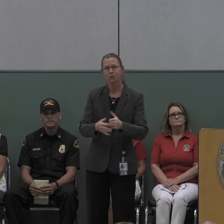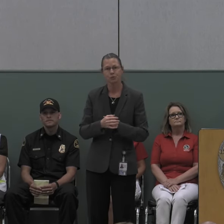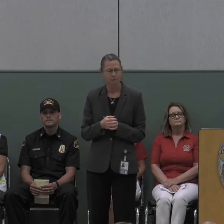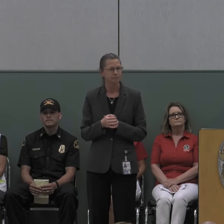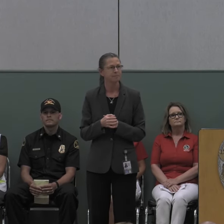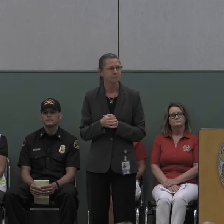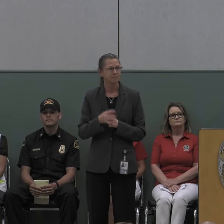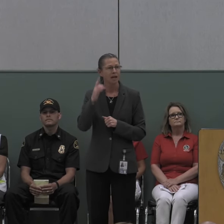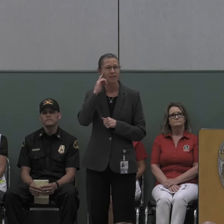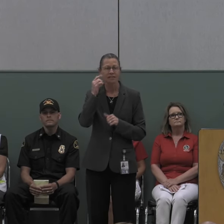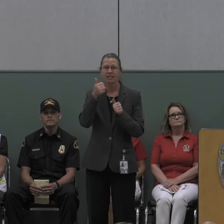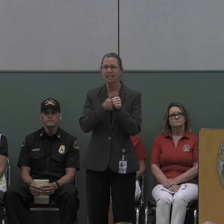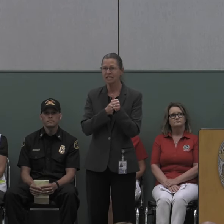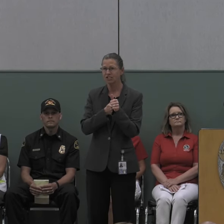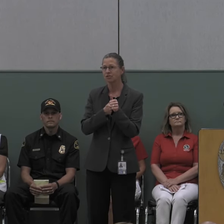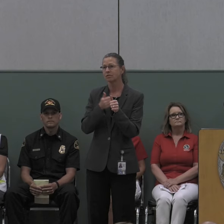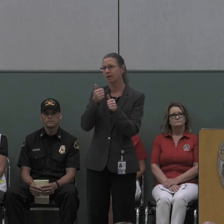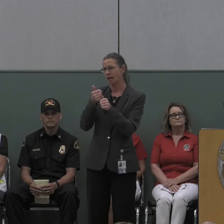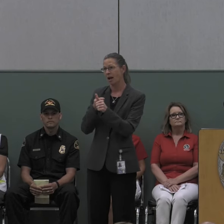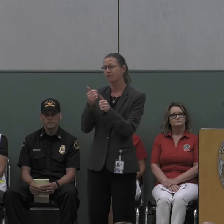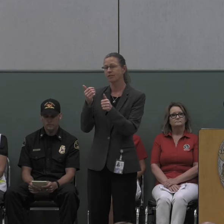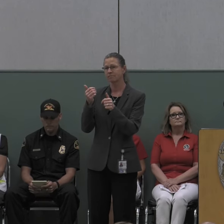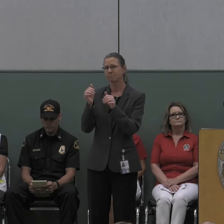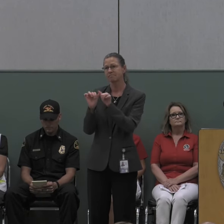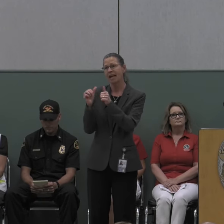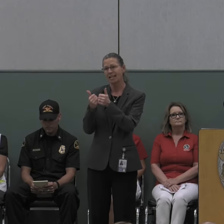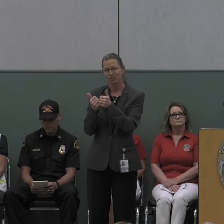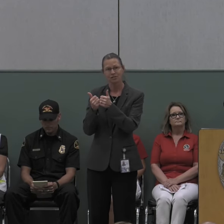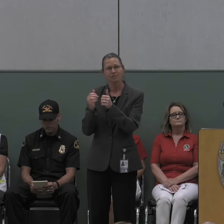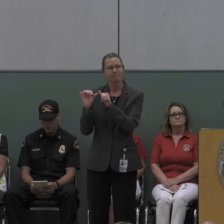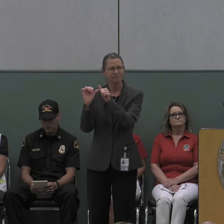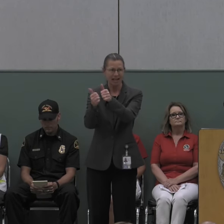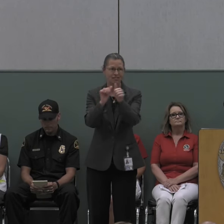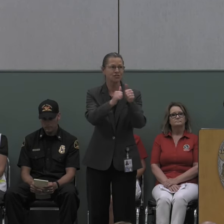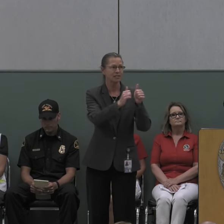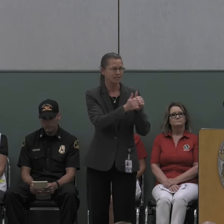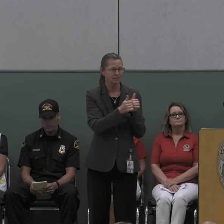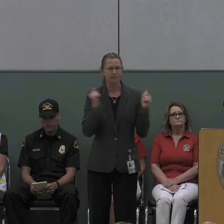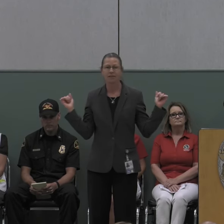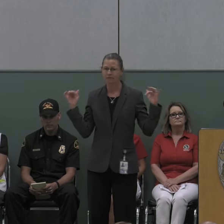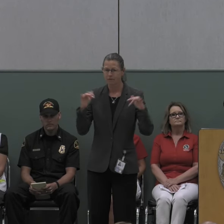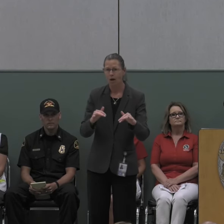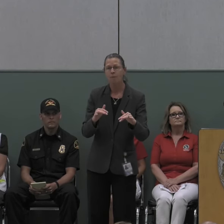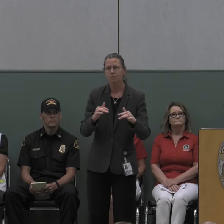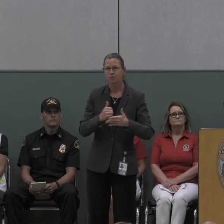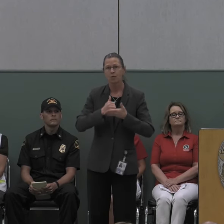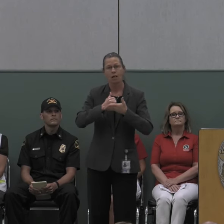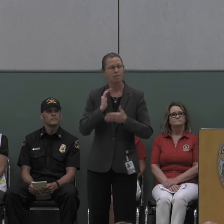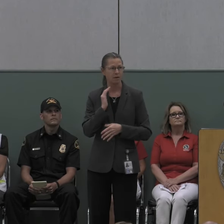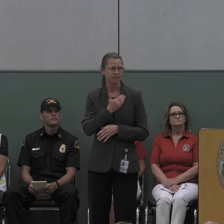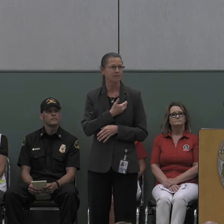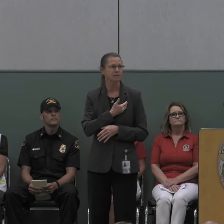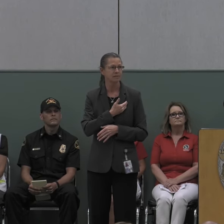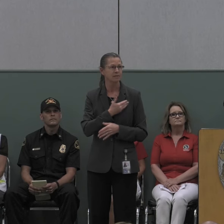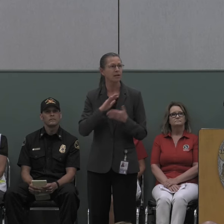agency that has come to help us, to help our community.